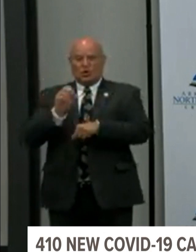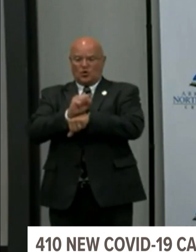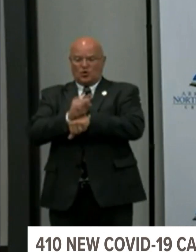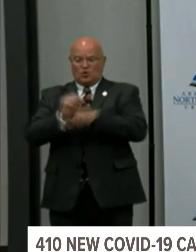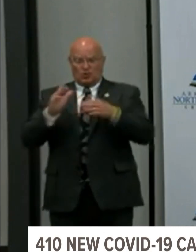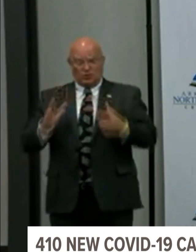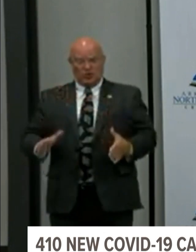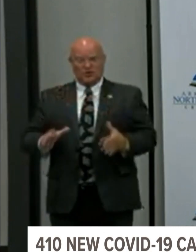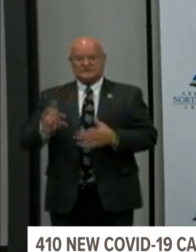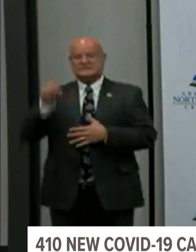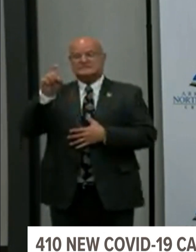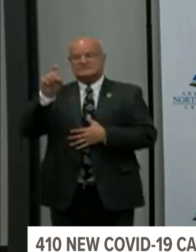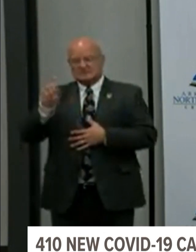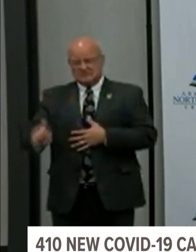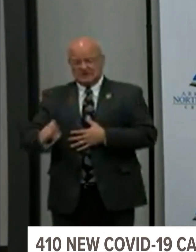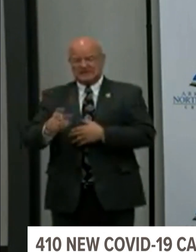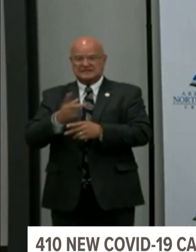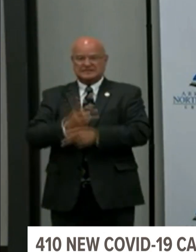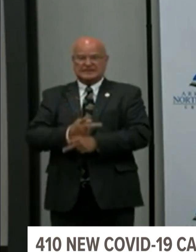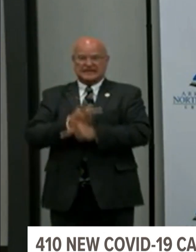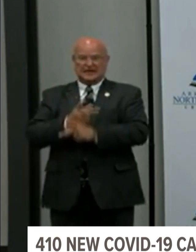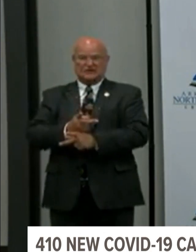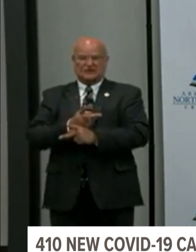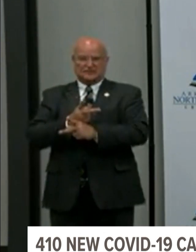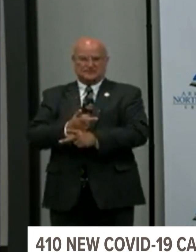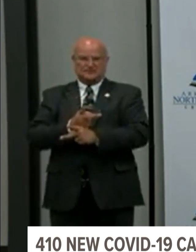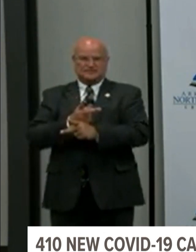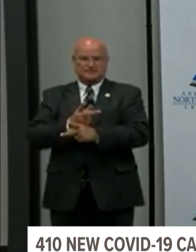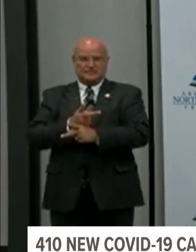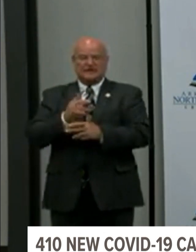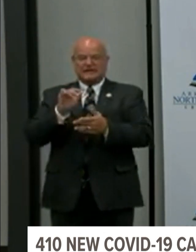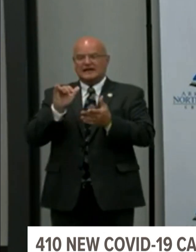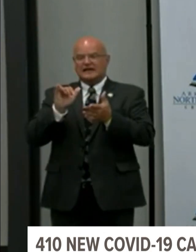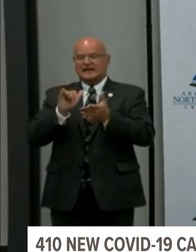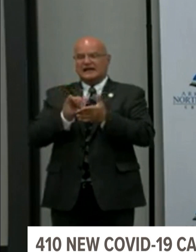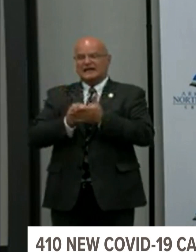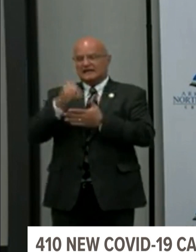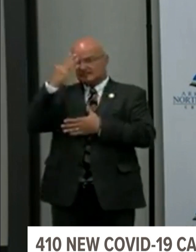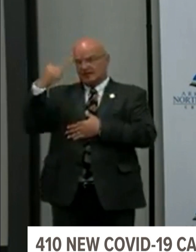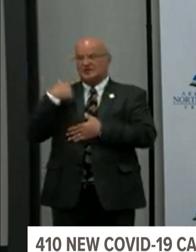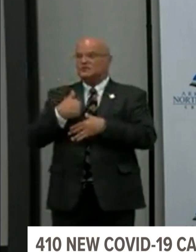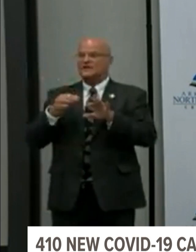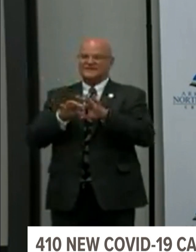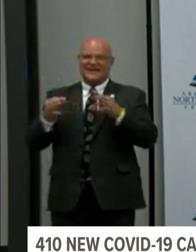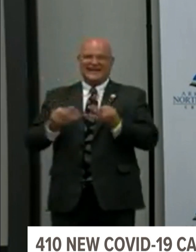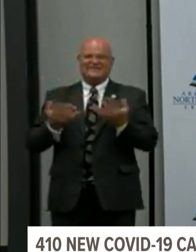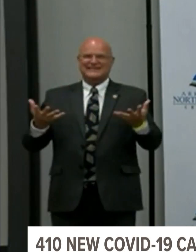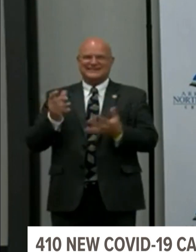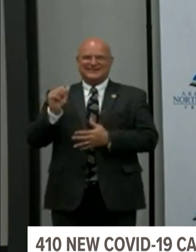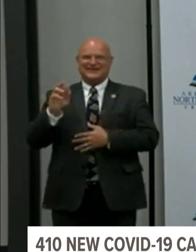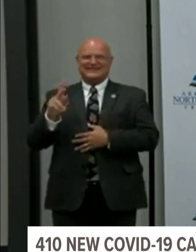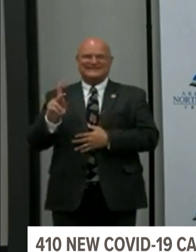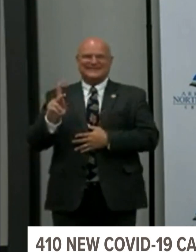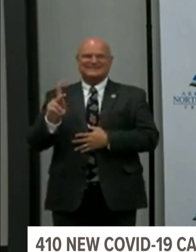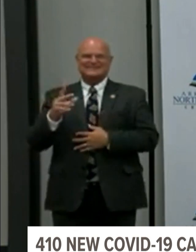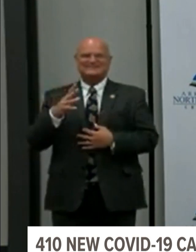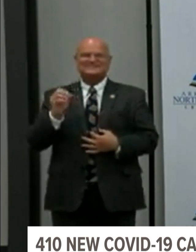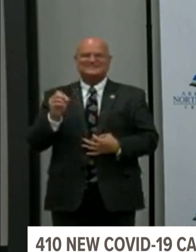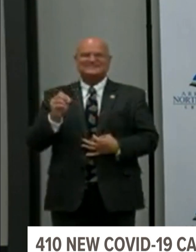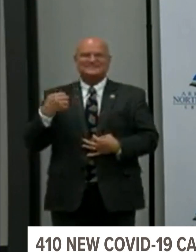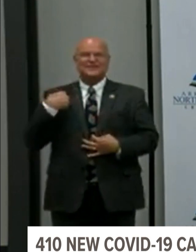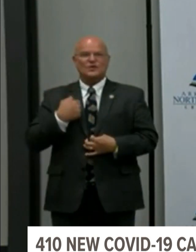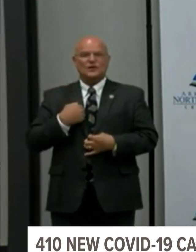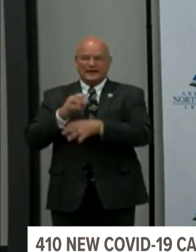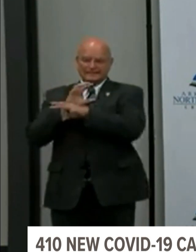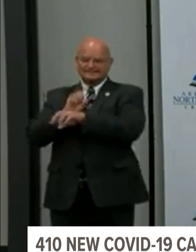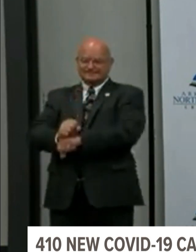workers. We have to be extra precautious, and that's because we're family here in Arkansas, and we